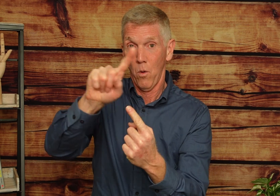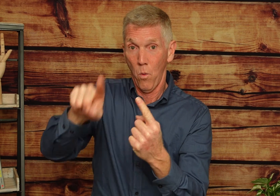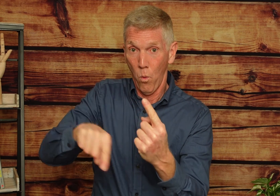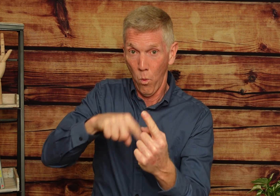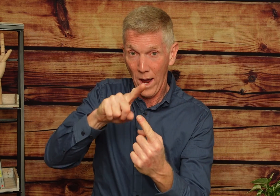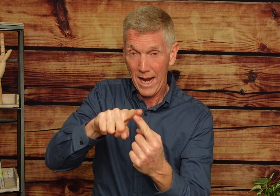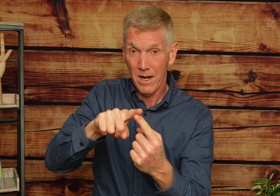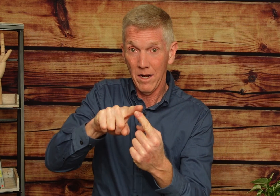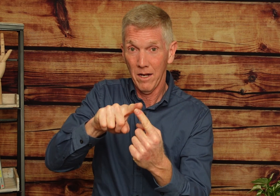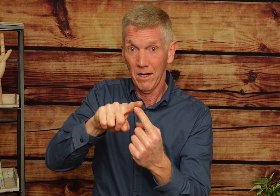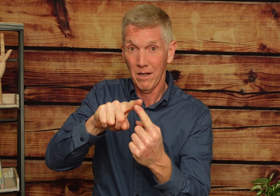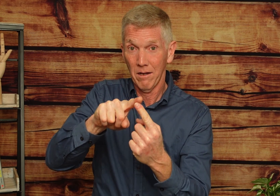when,